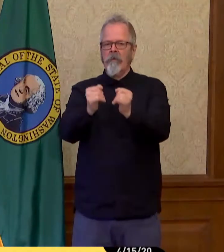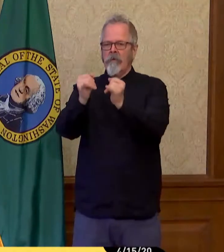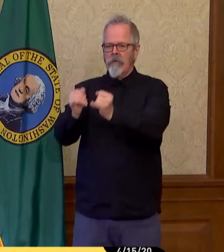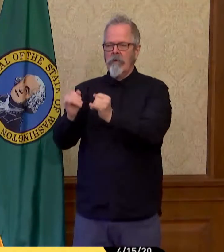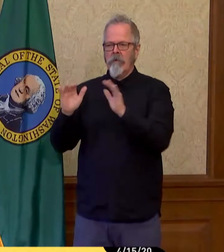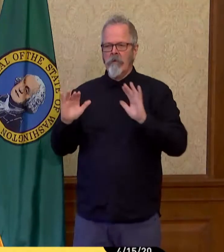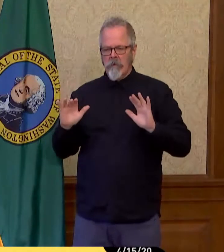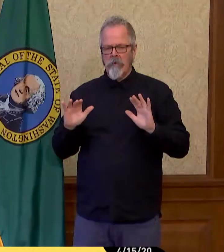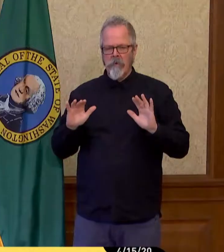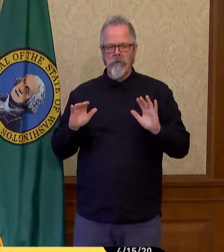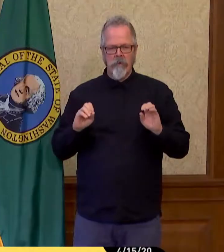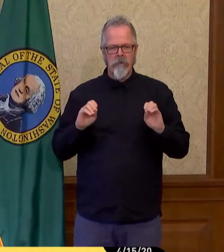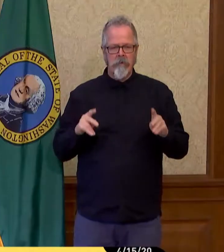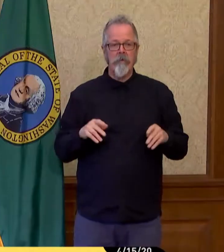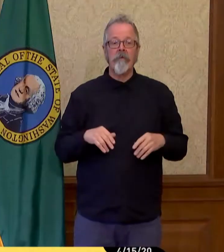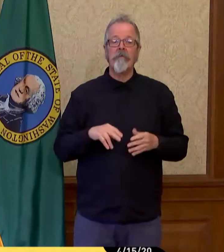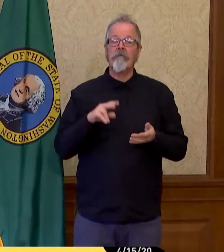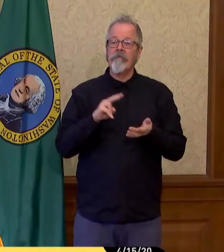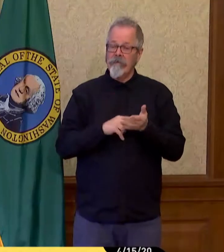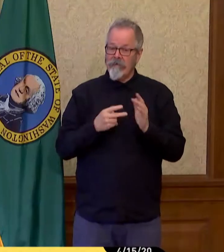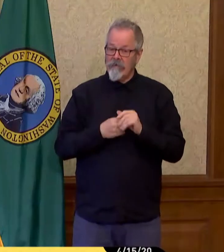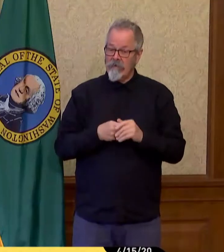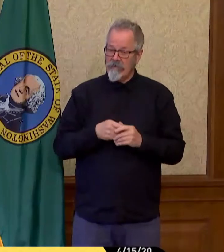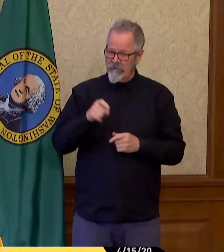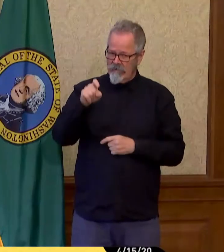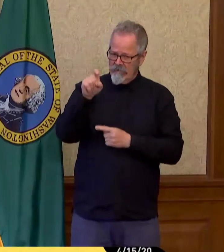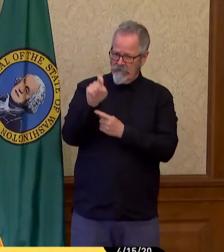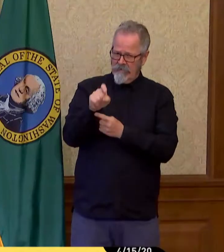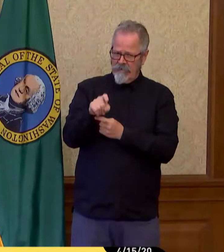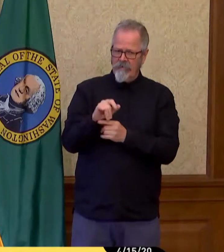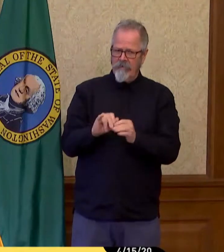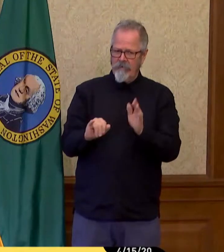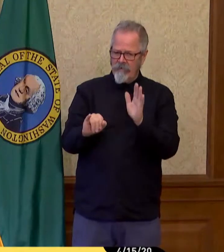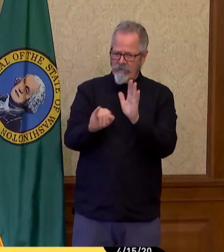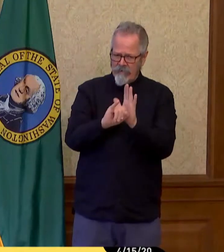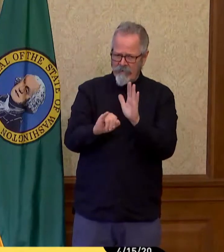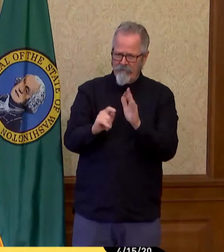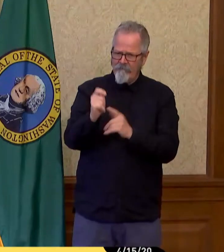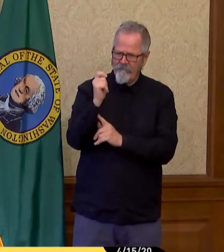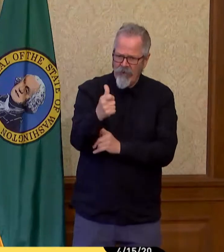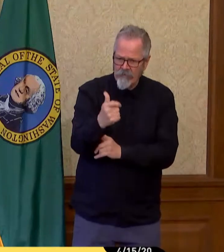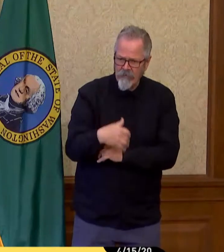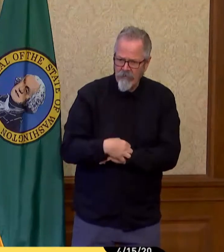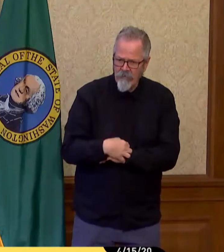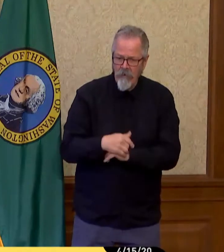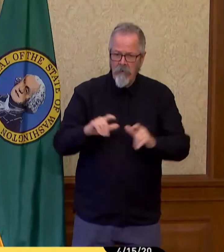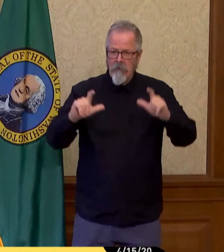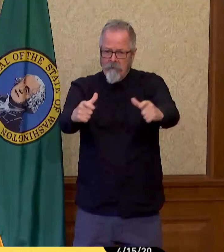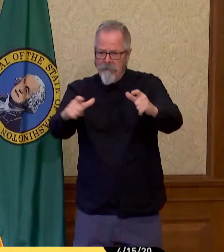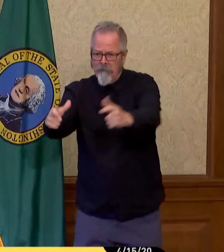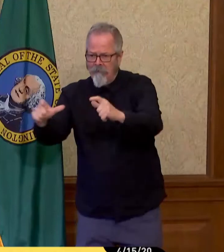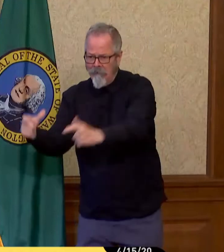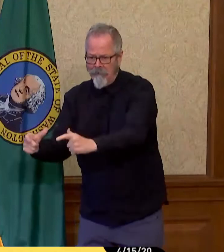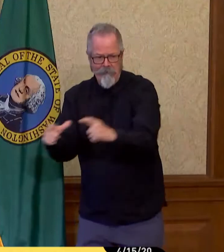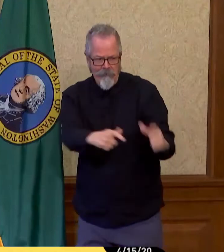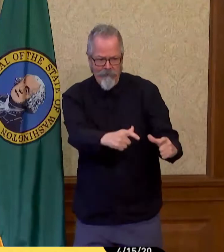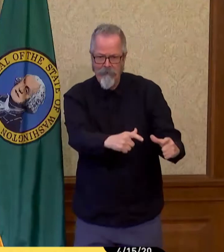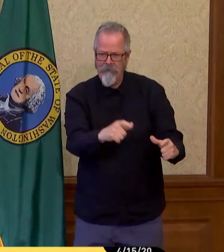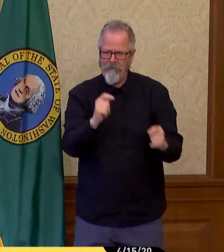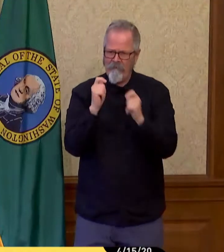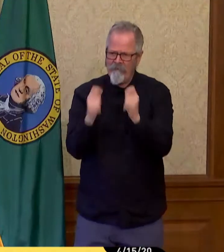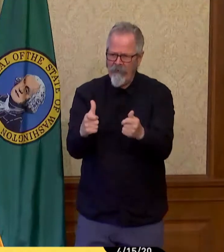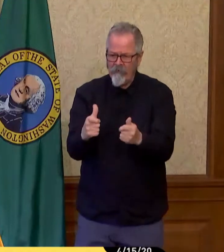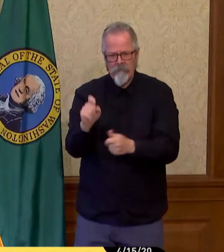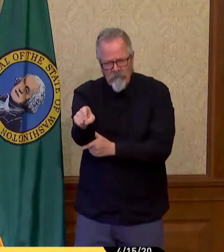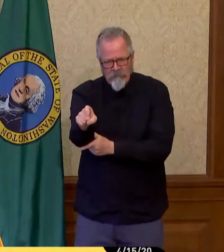we need to build the equivalent of a fire brigade. You know, when your house is on fire, you call the fire department, and they come very,